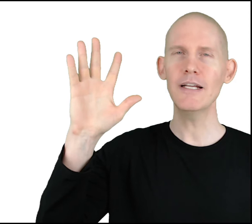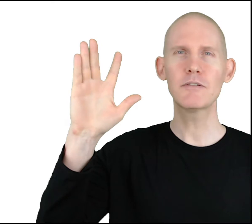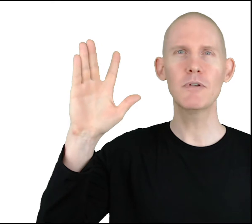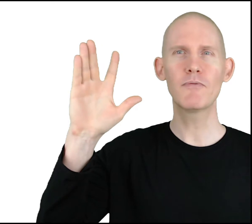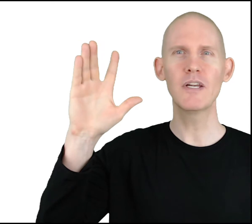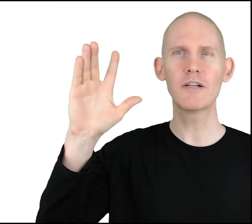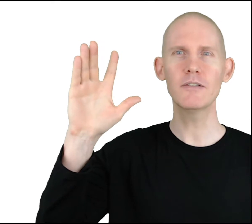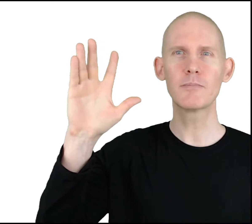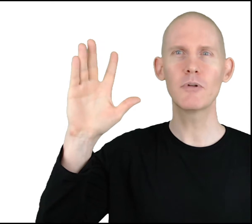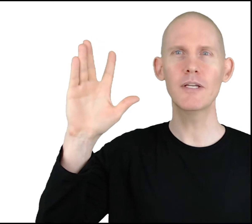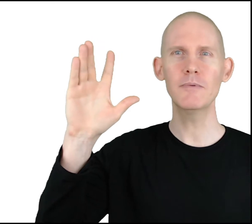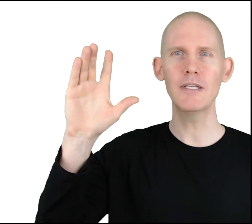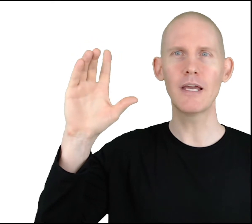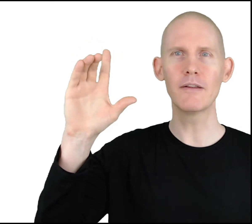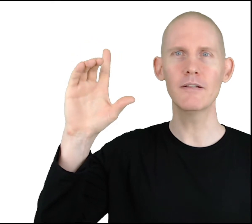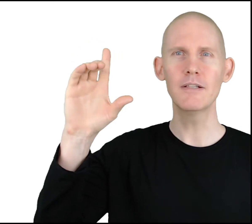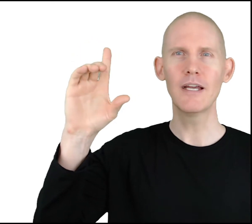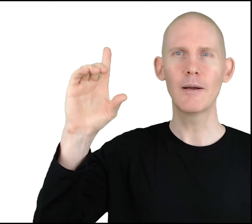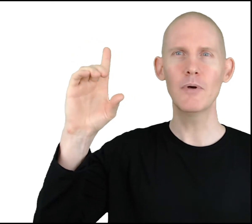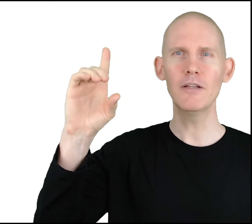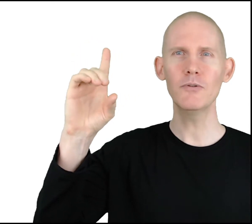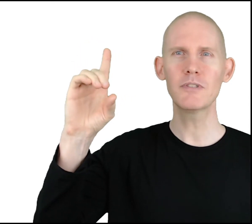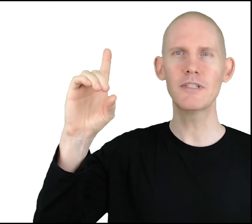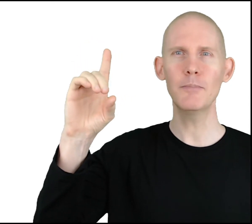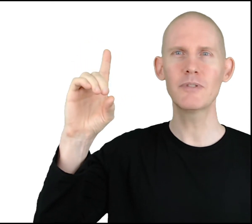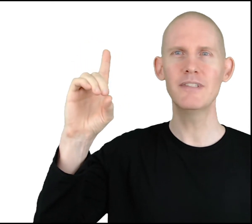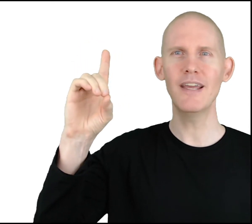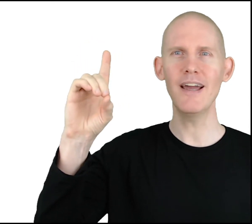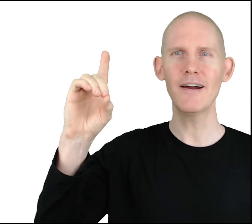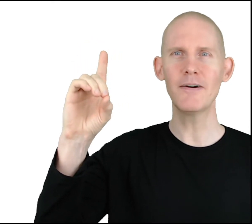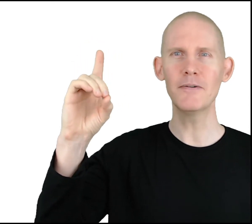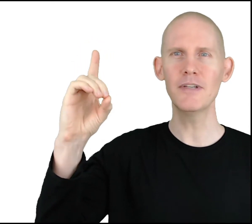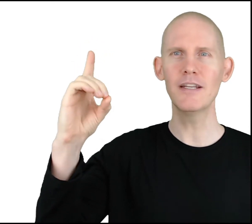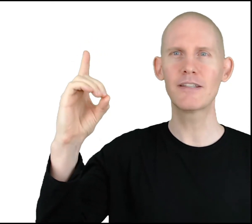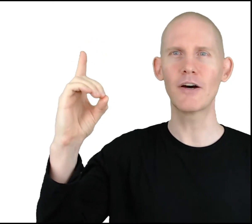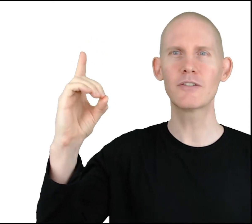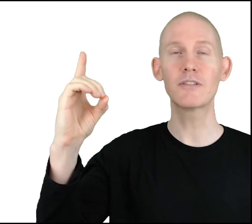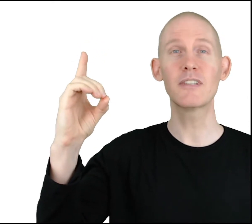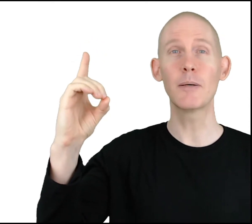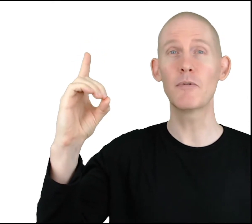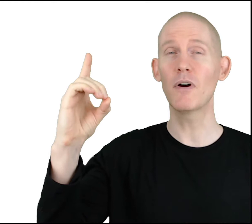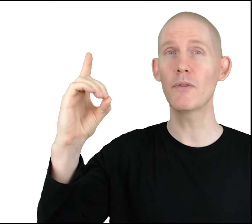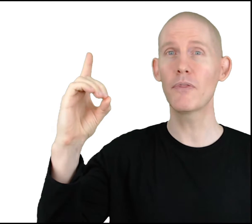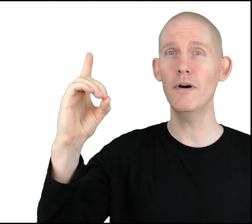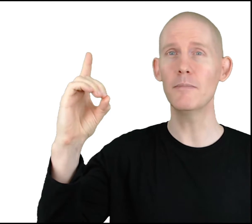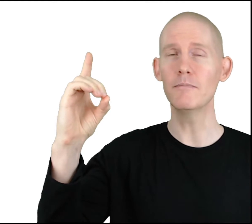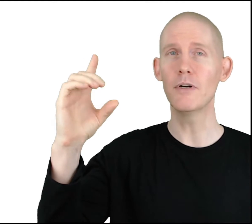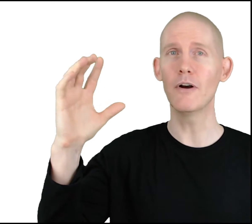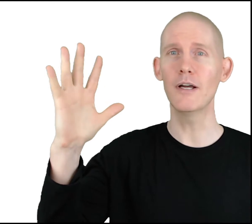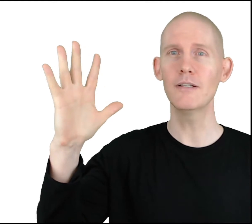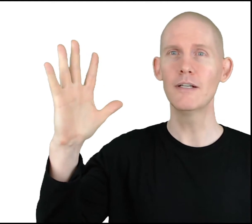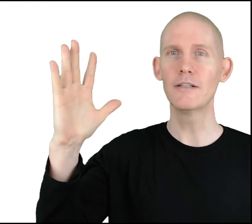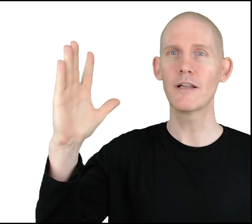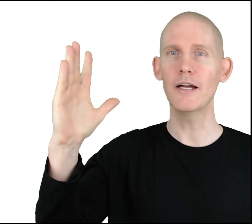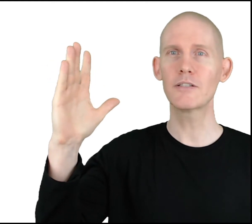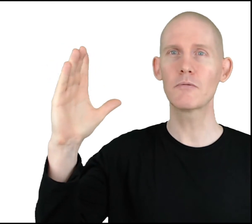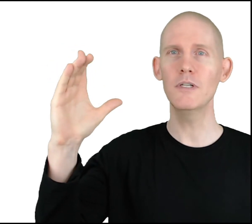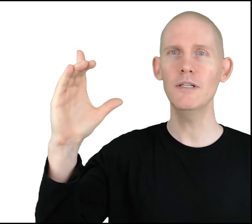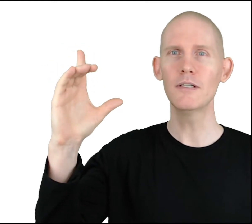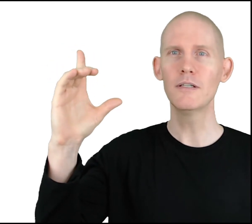3 fingers, put them together, and bring those tips down and touch the tip of our thumb. All right, last 3.